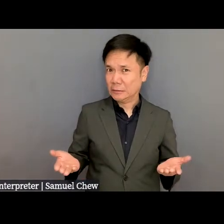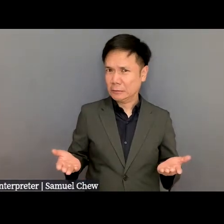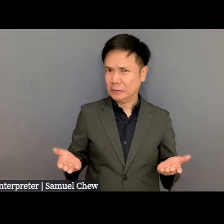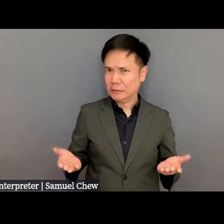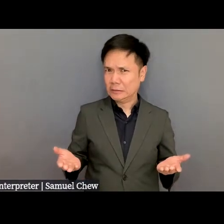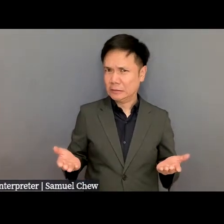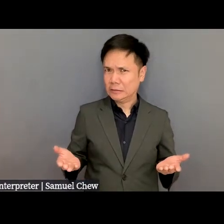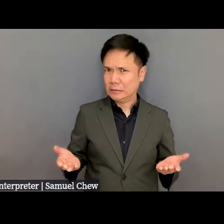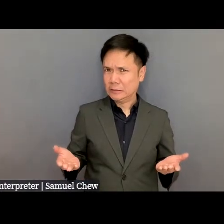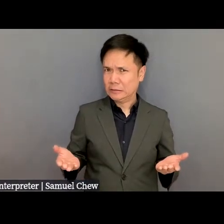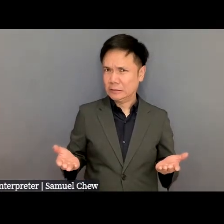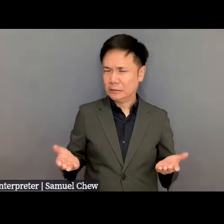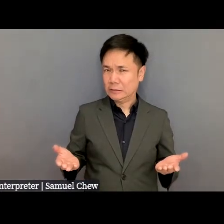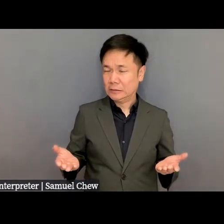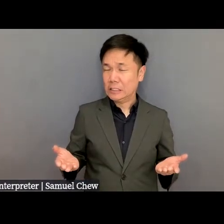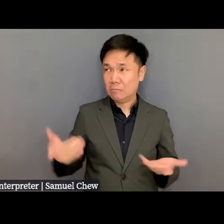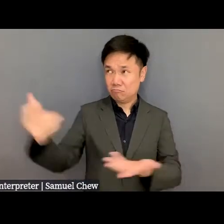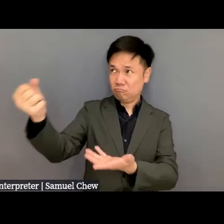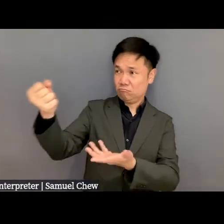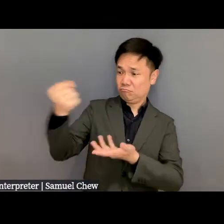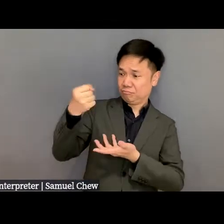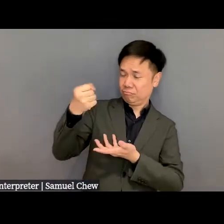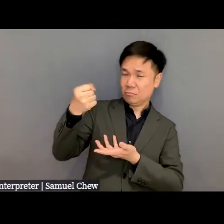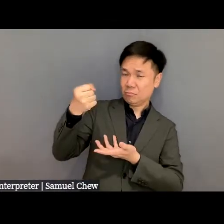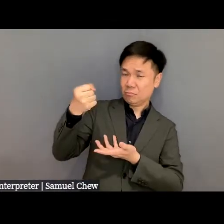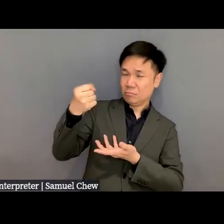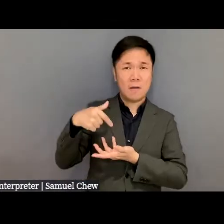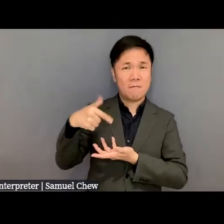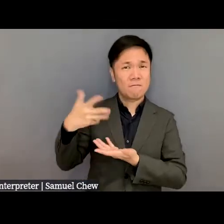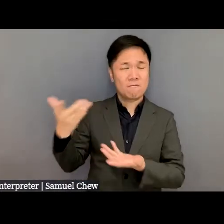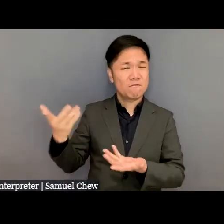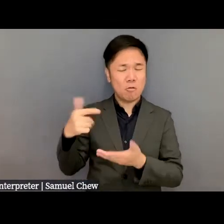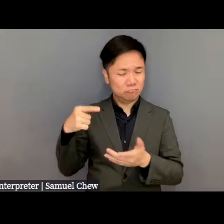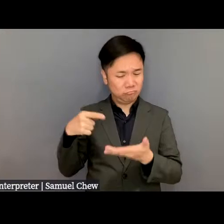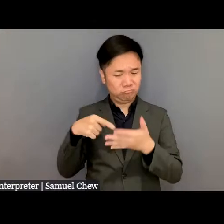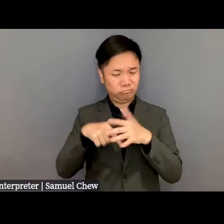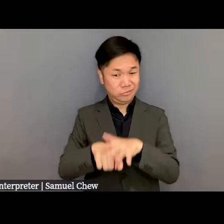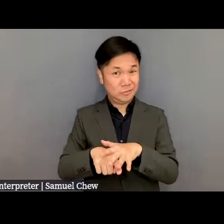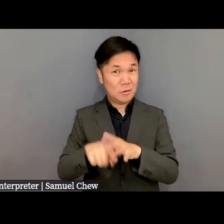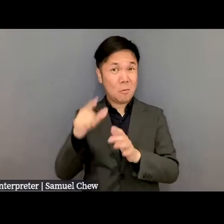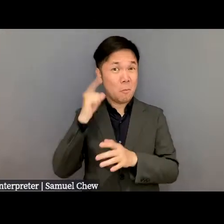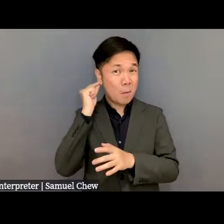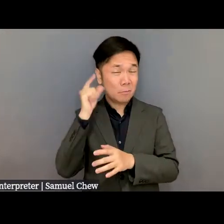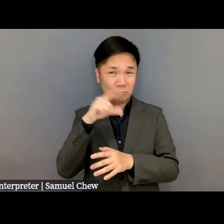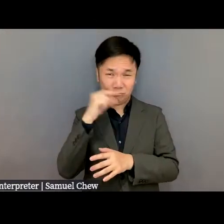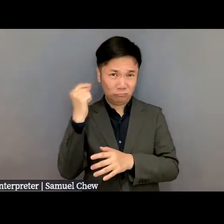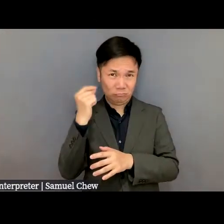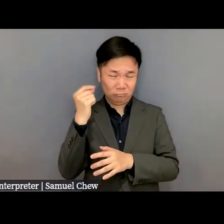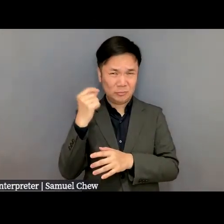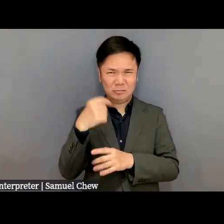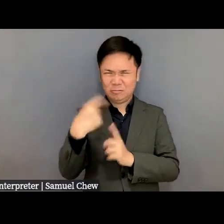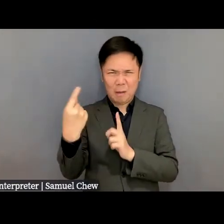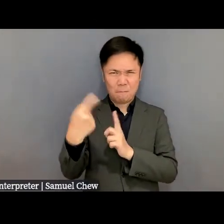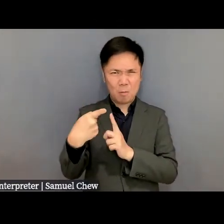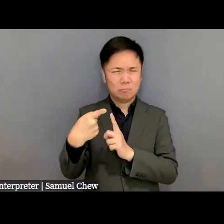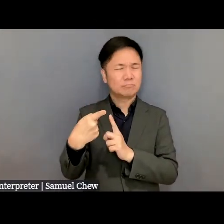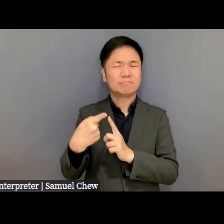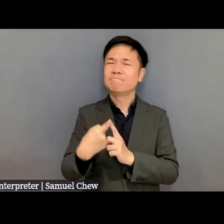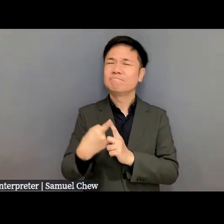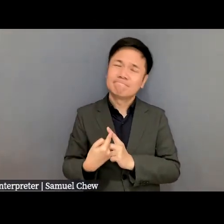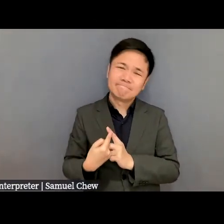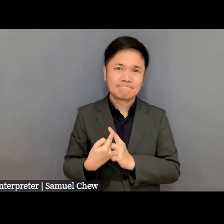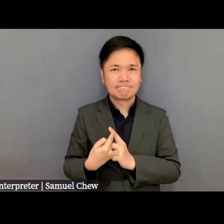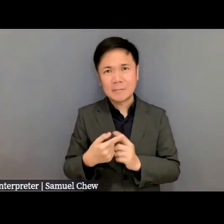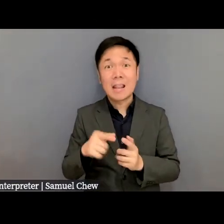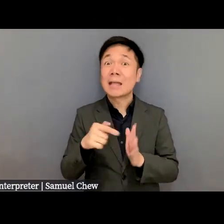towards, specifically towards gender mainstreaming. As I mentioned to you, UN